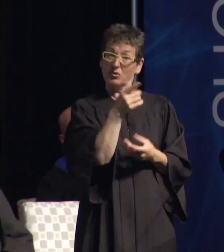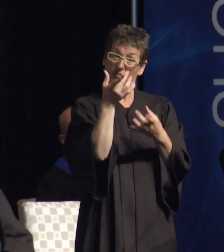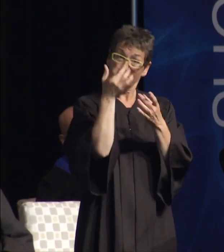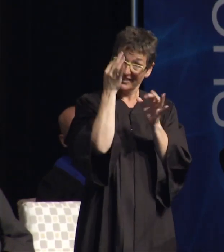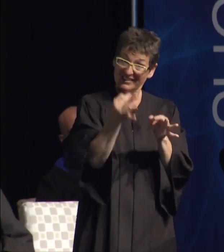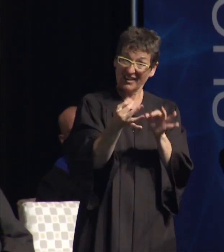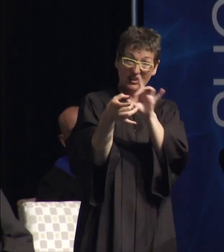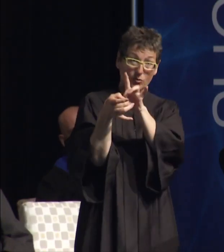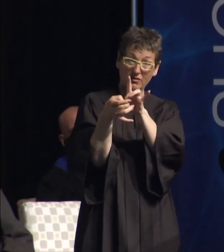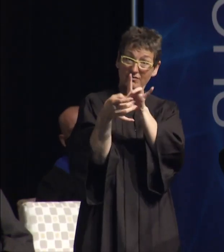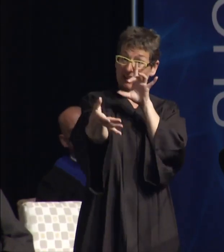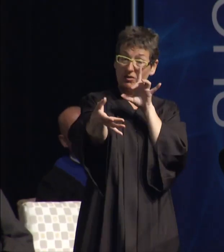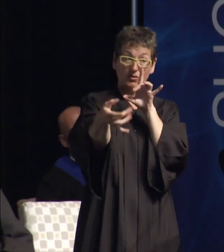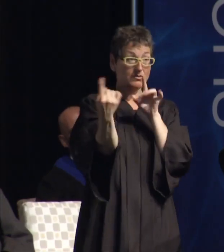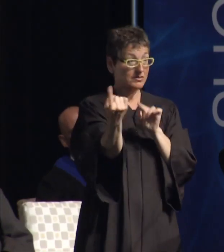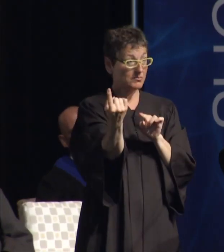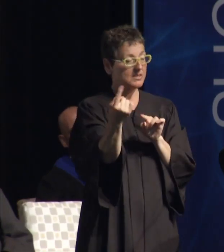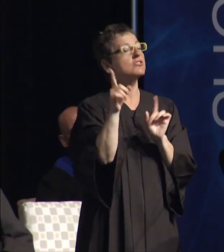something go.